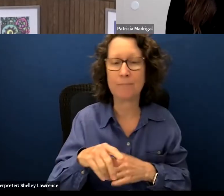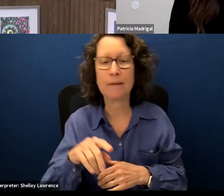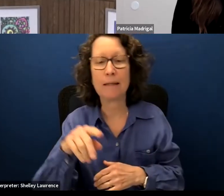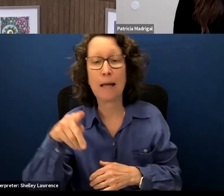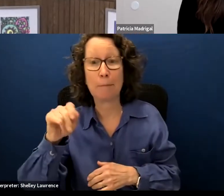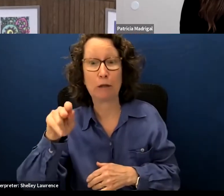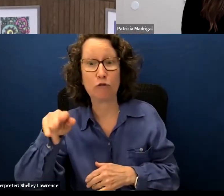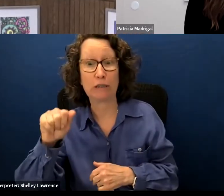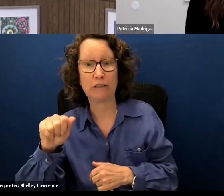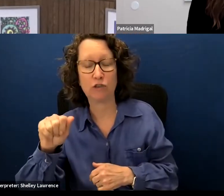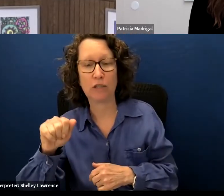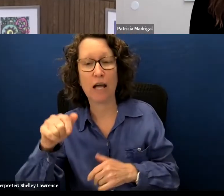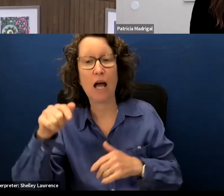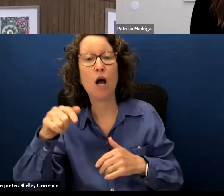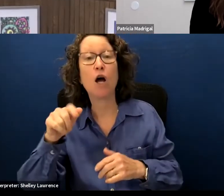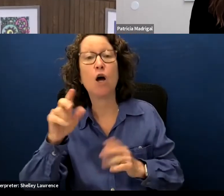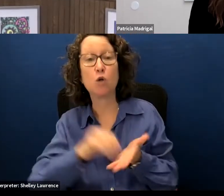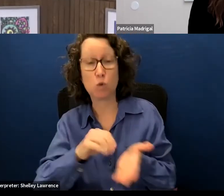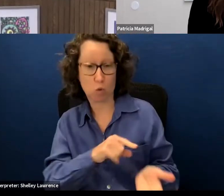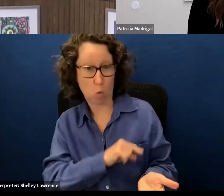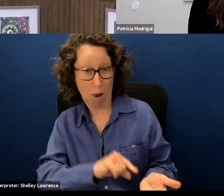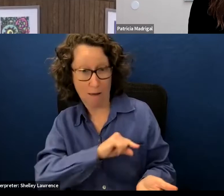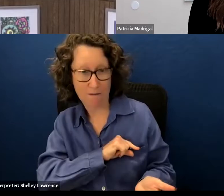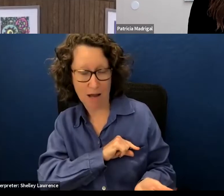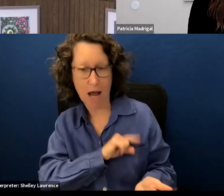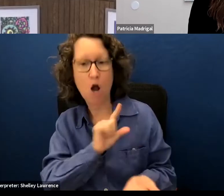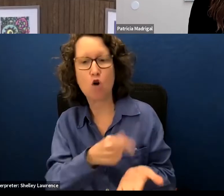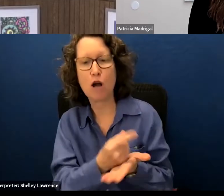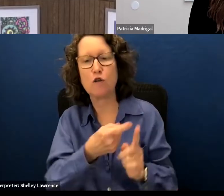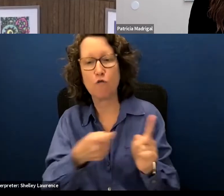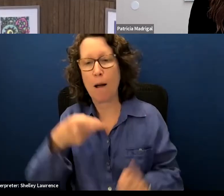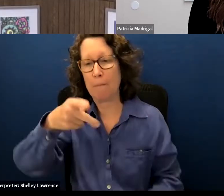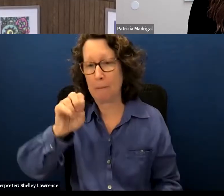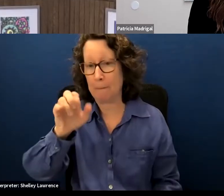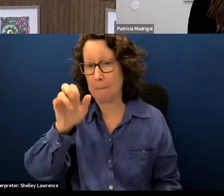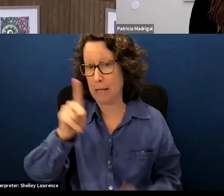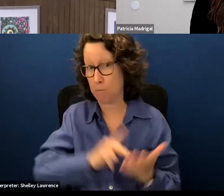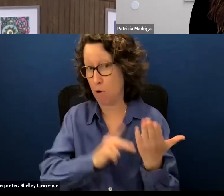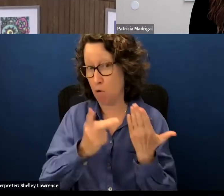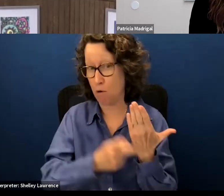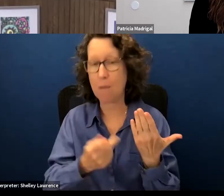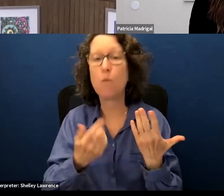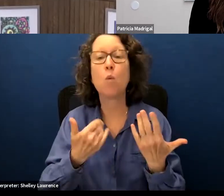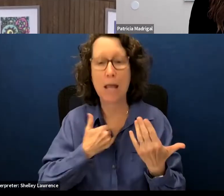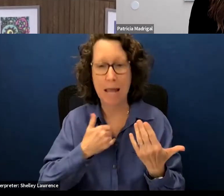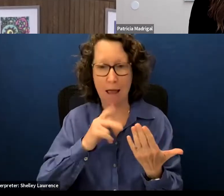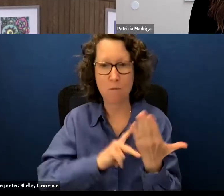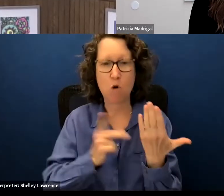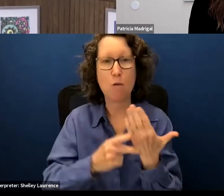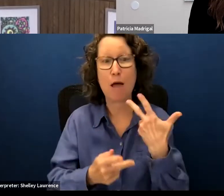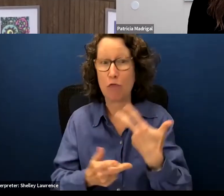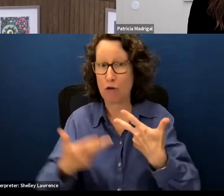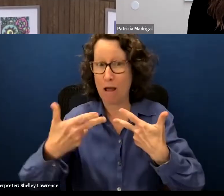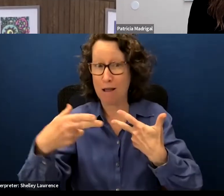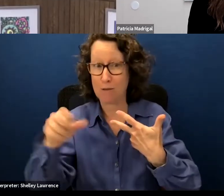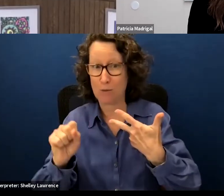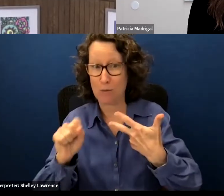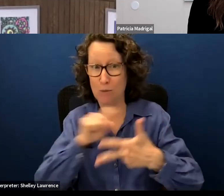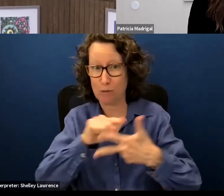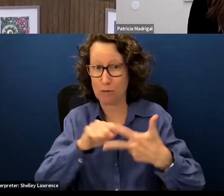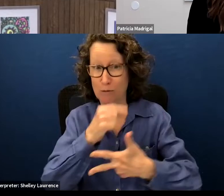students that will qualify for this fellowship will be graduates of the Peak program. And we do have the Peak program at all of our 3 high schools.